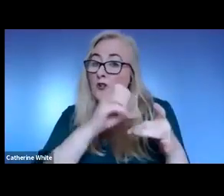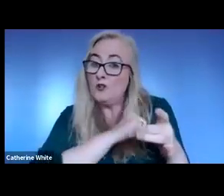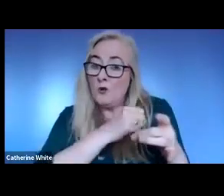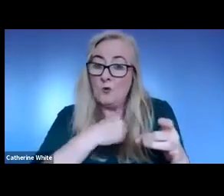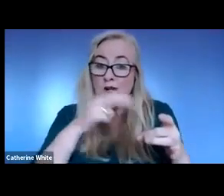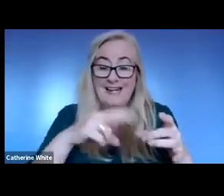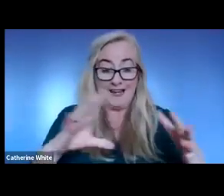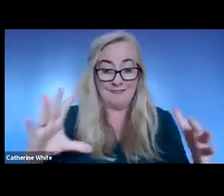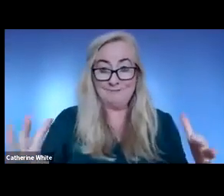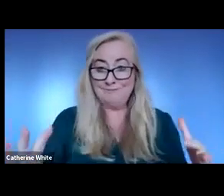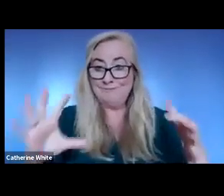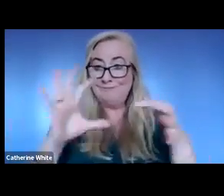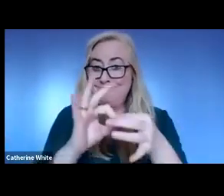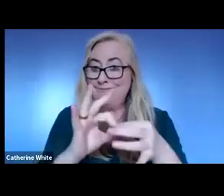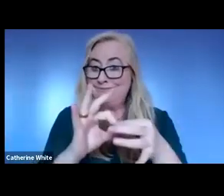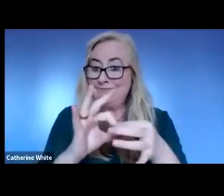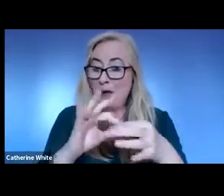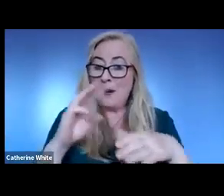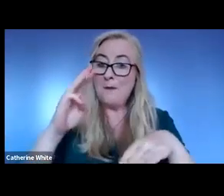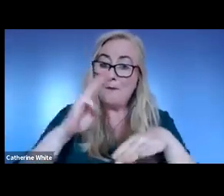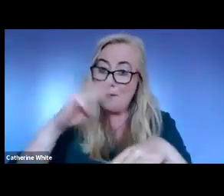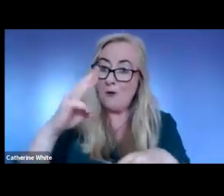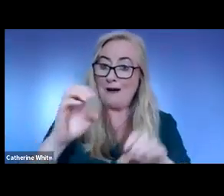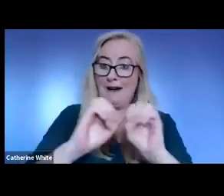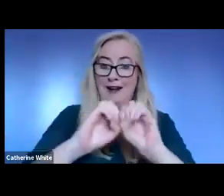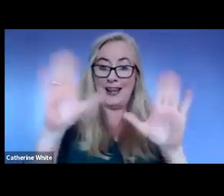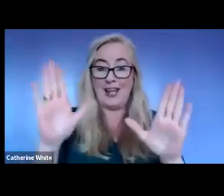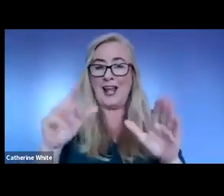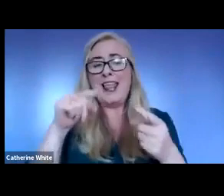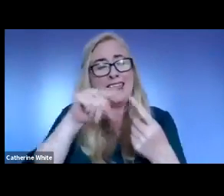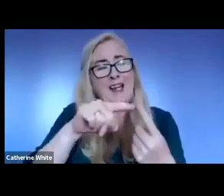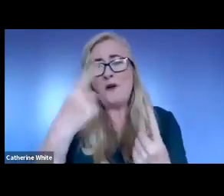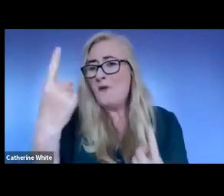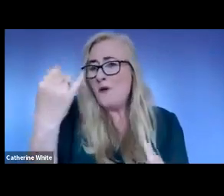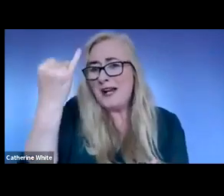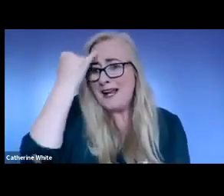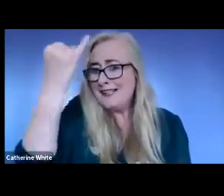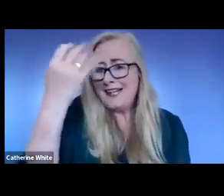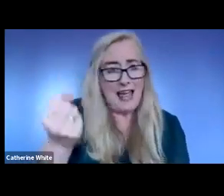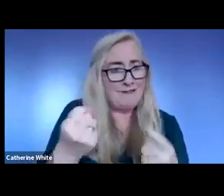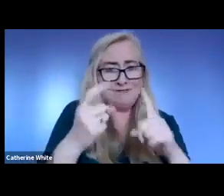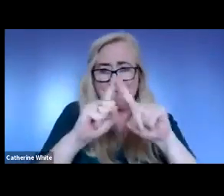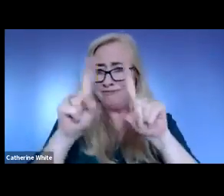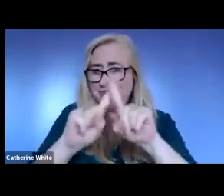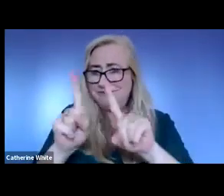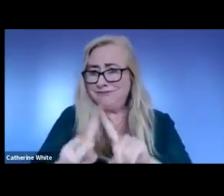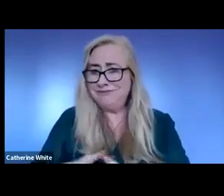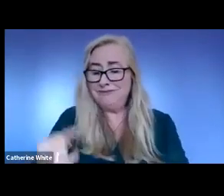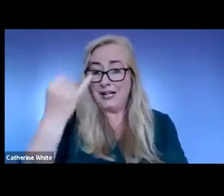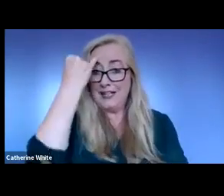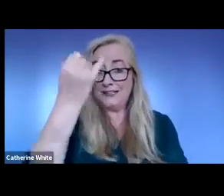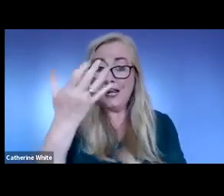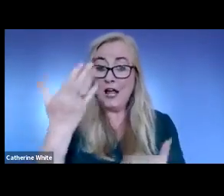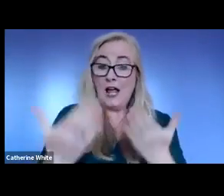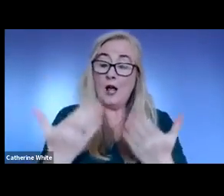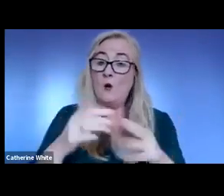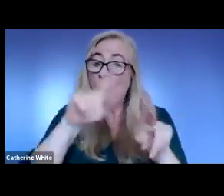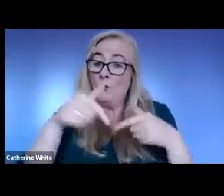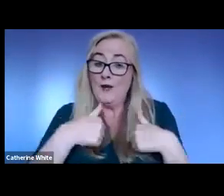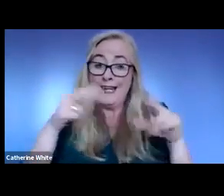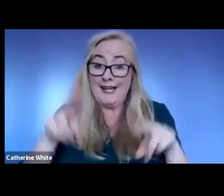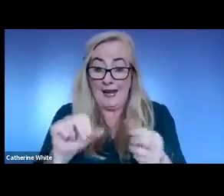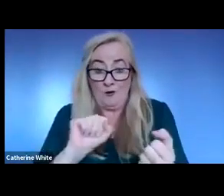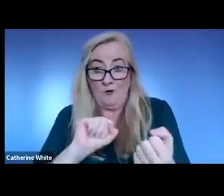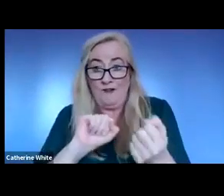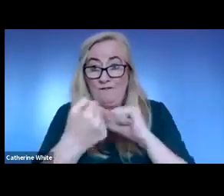the two spaces together much more explicitly. This is only one idea. There are many, many ideas out there in relation to how we could reform our system,